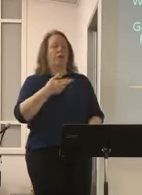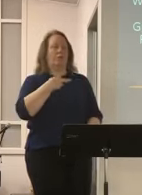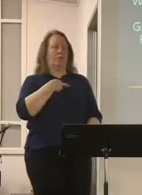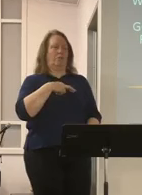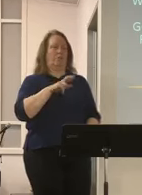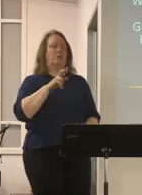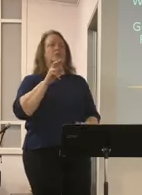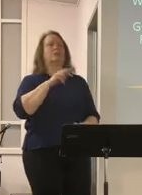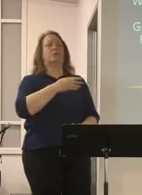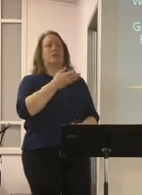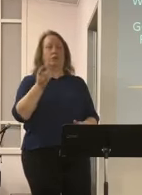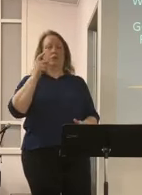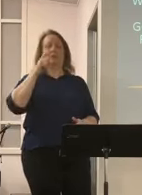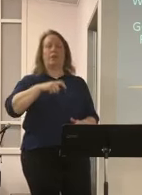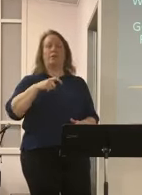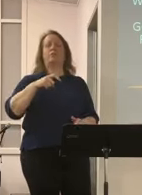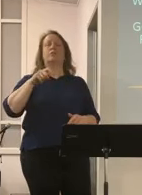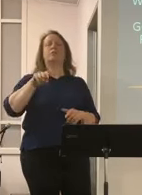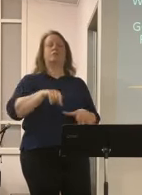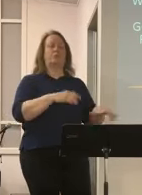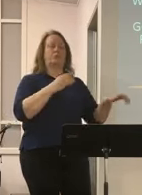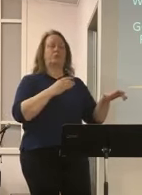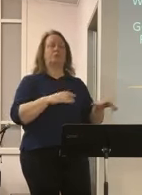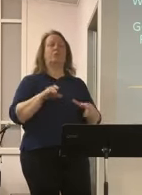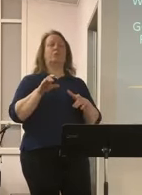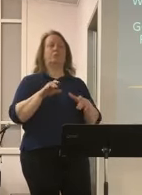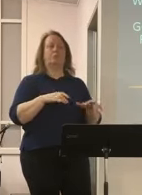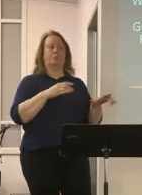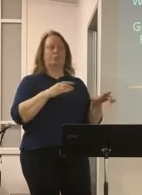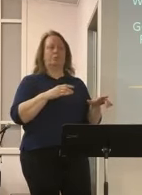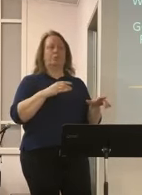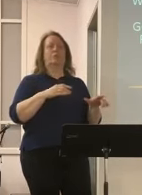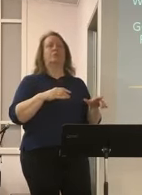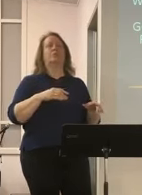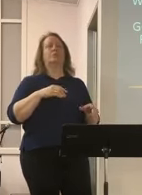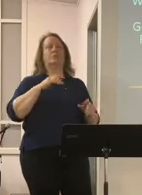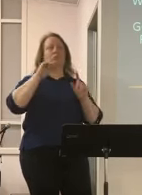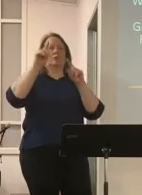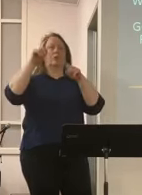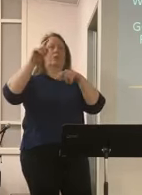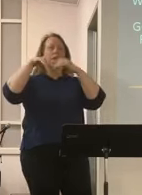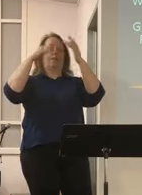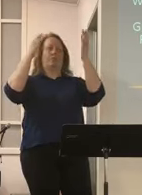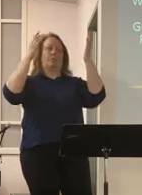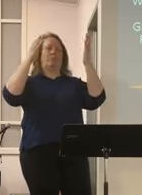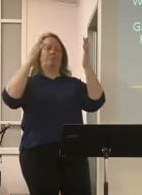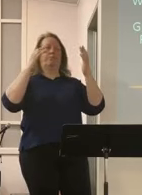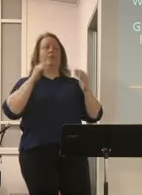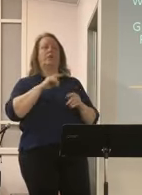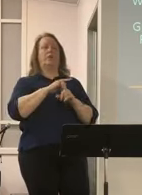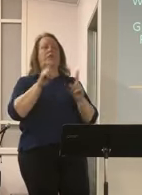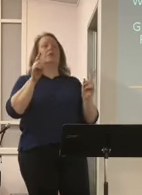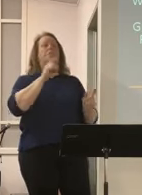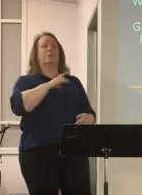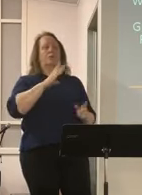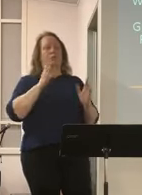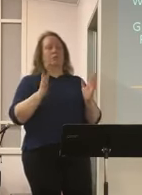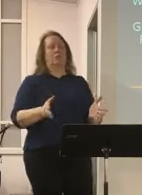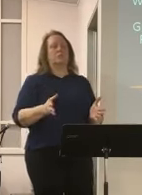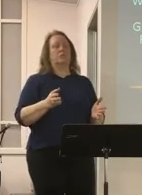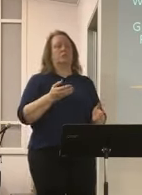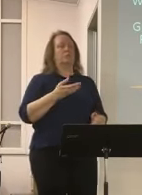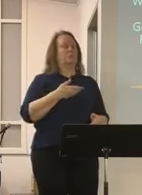to do something to achieve nirvana or heaven. And in Christianity,